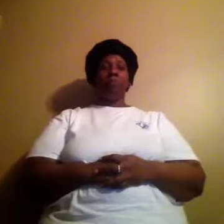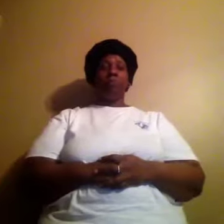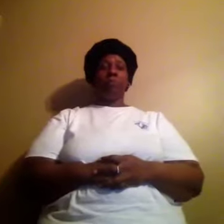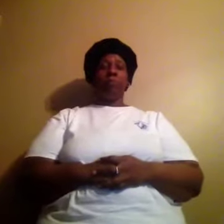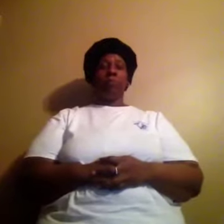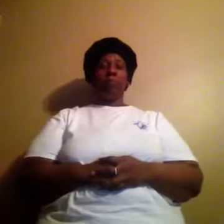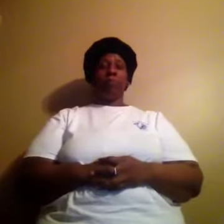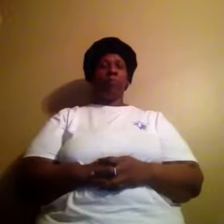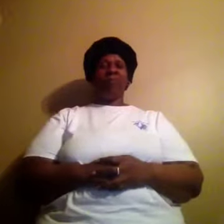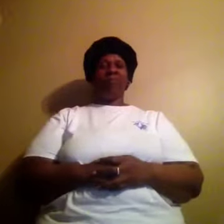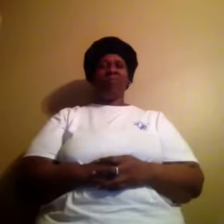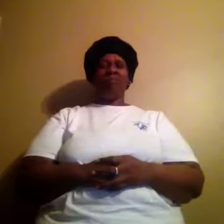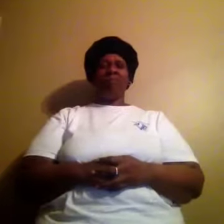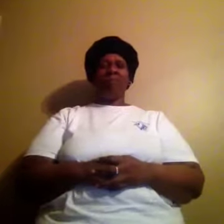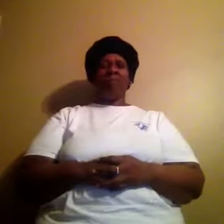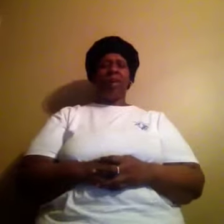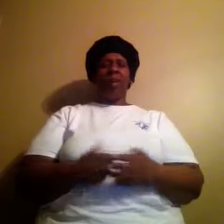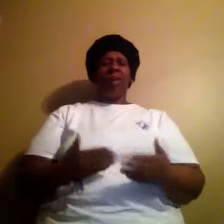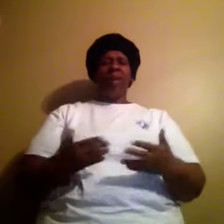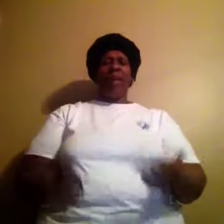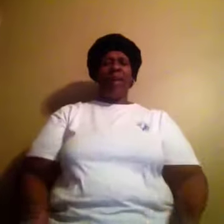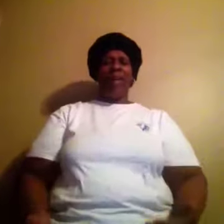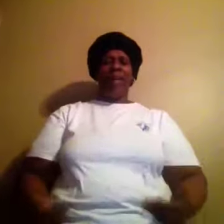What is lift heavy boxes?